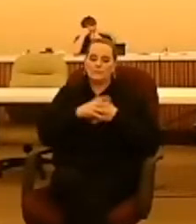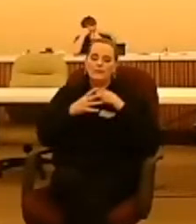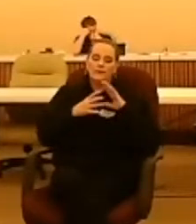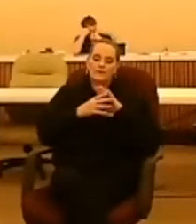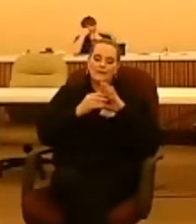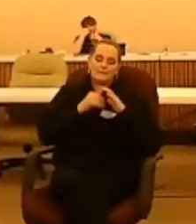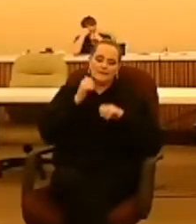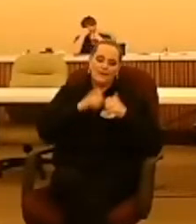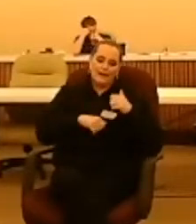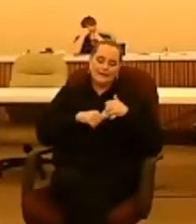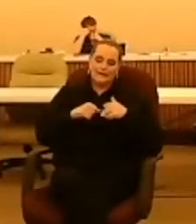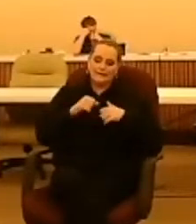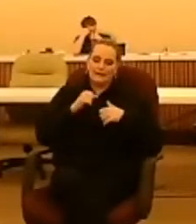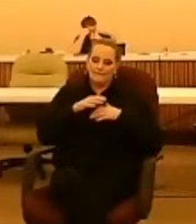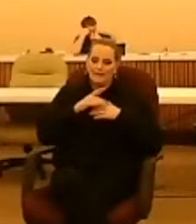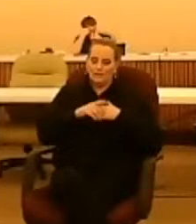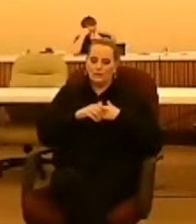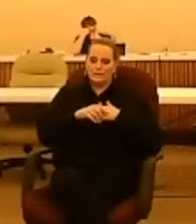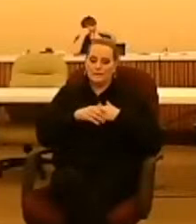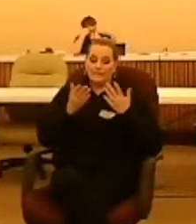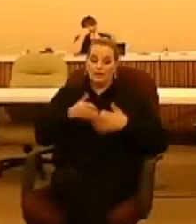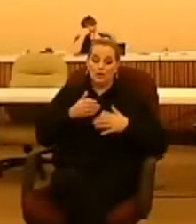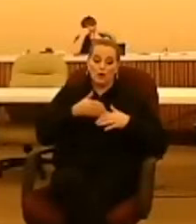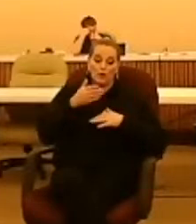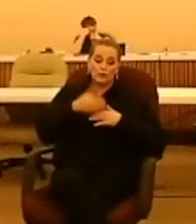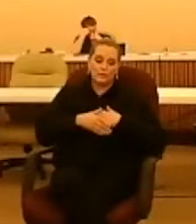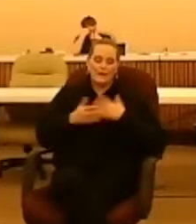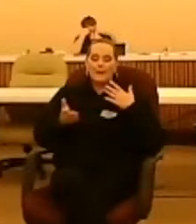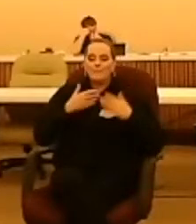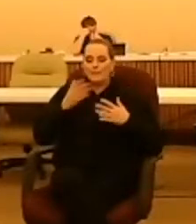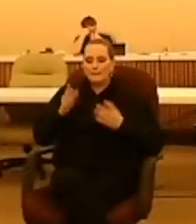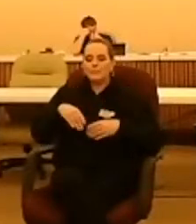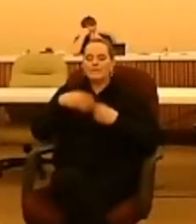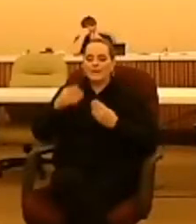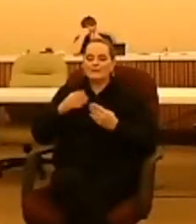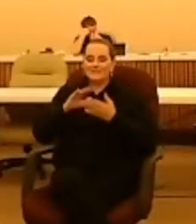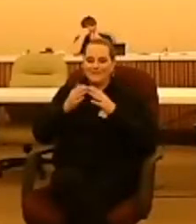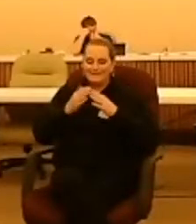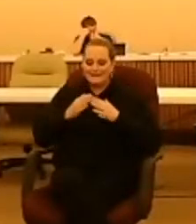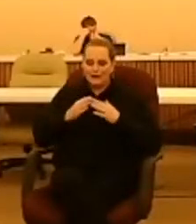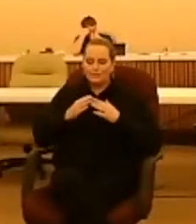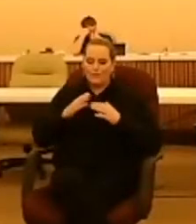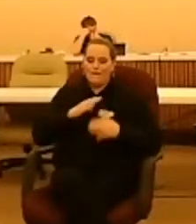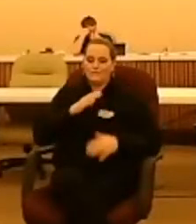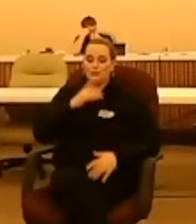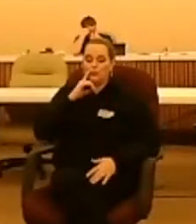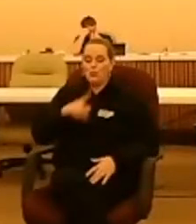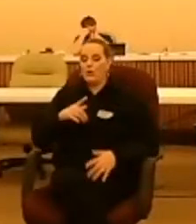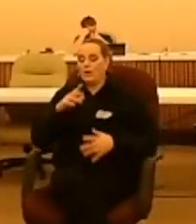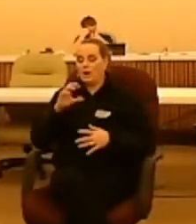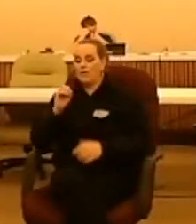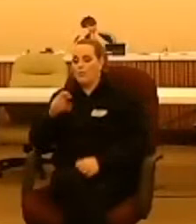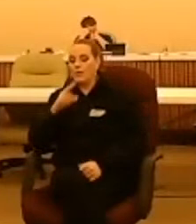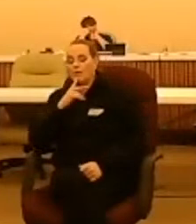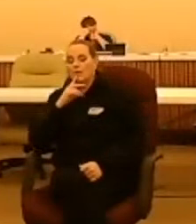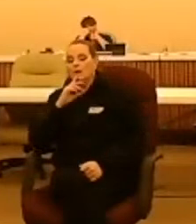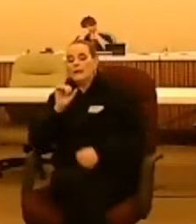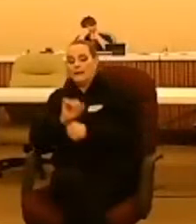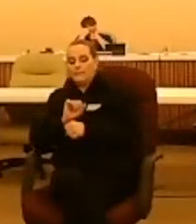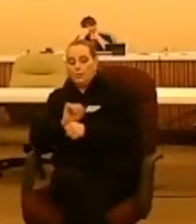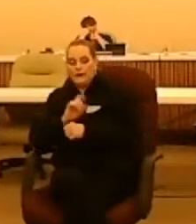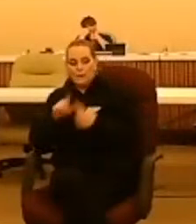advisory opinion issued hereunder may be provided to the town officer or employee against whom the allegation was